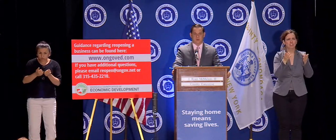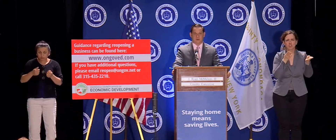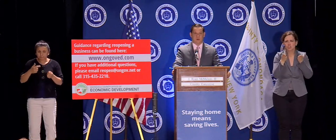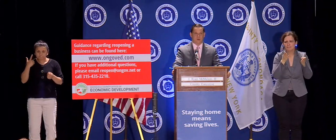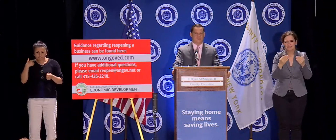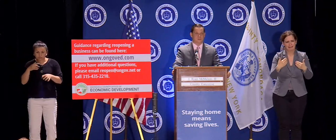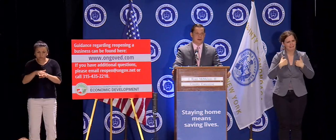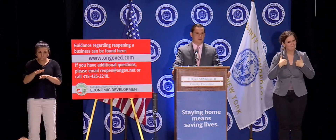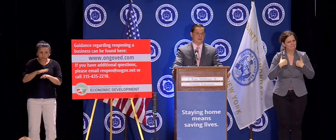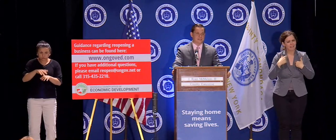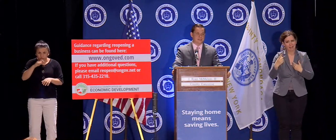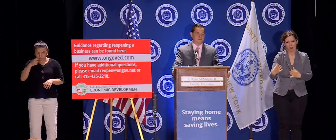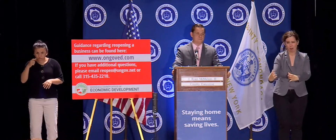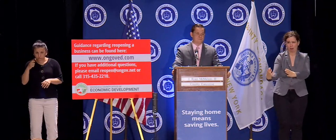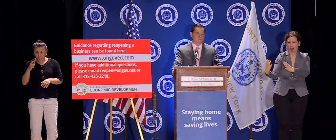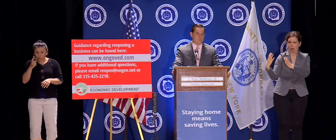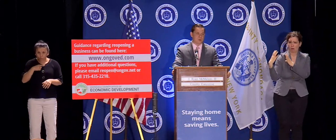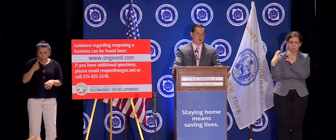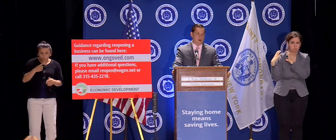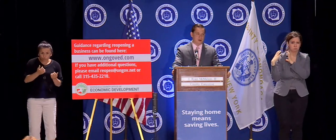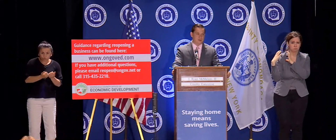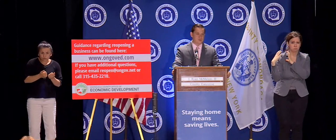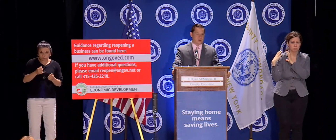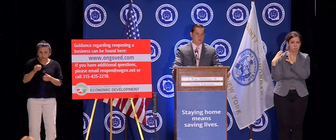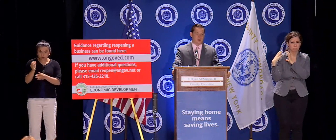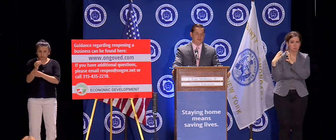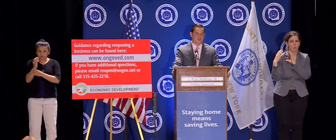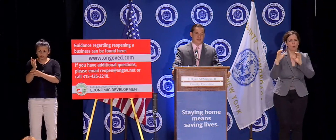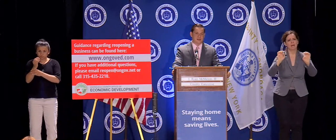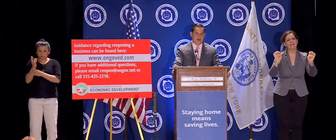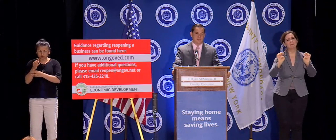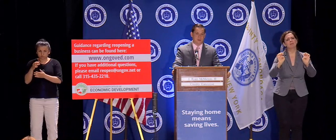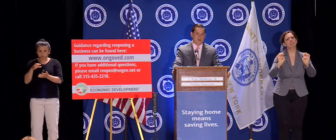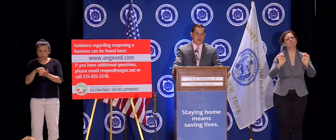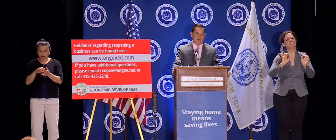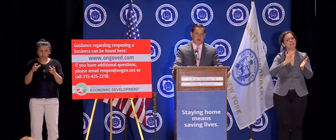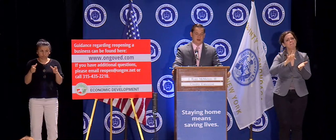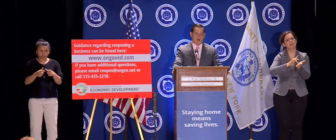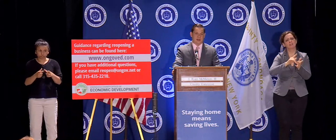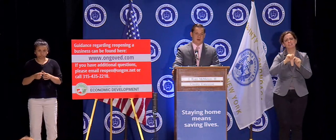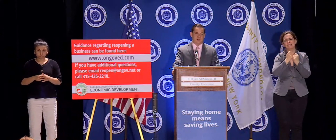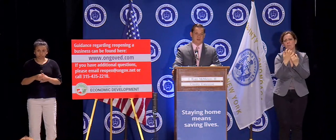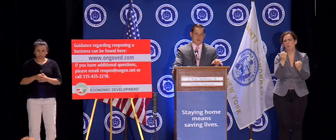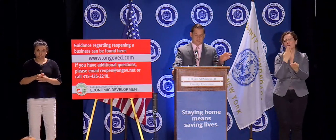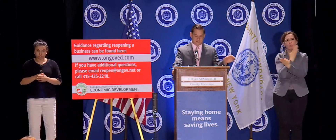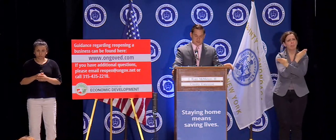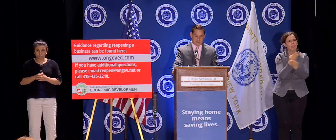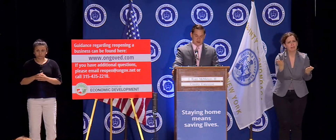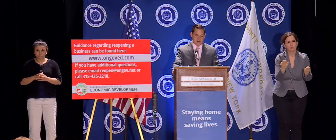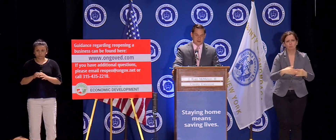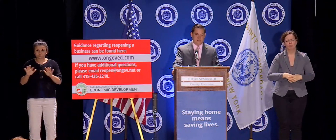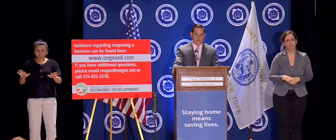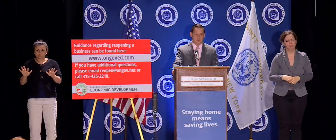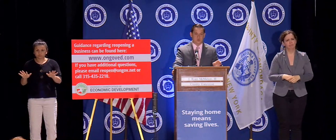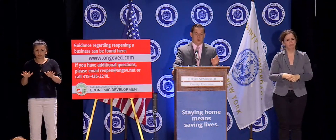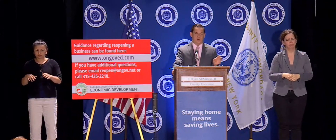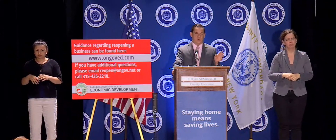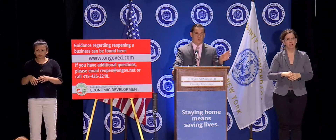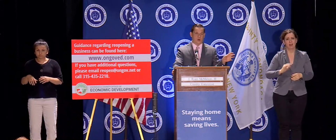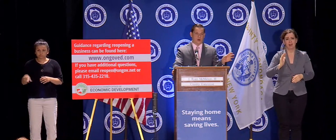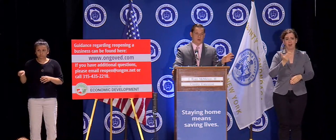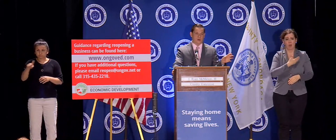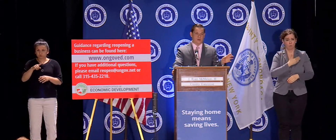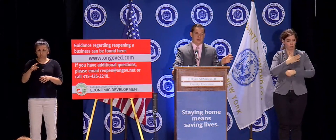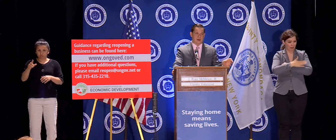all done with our emergency medical team, and so I want to thank them in our county and throughout the state. They do all